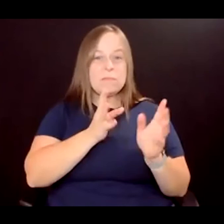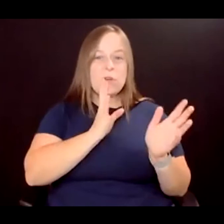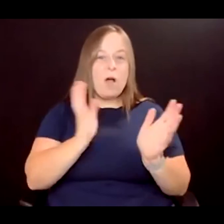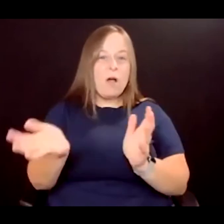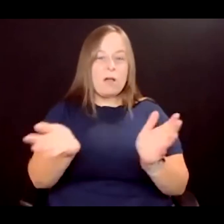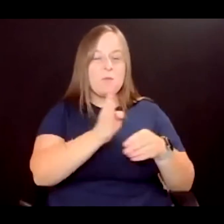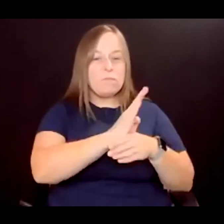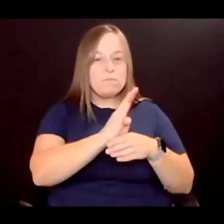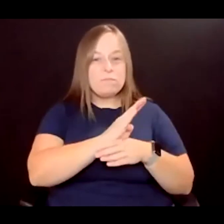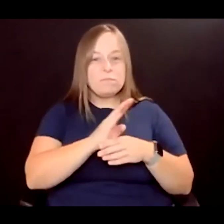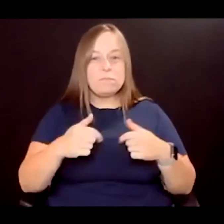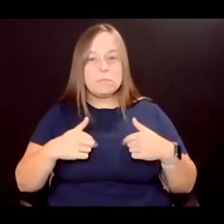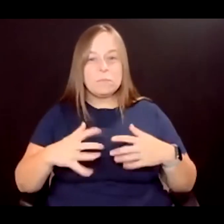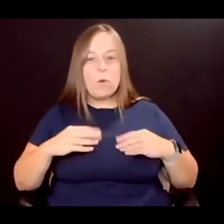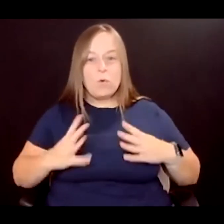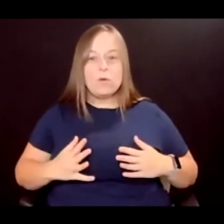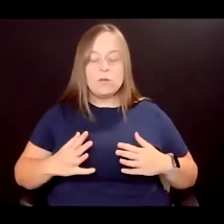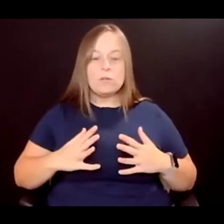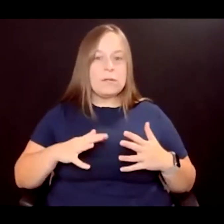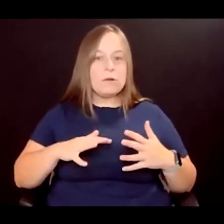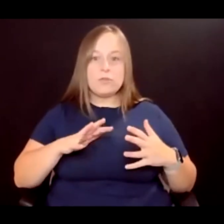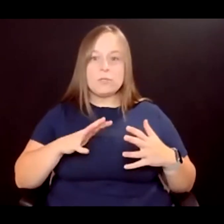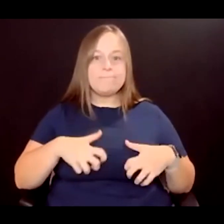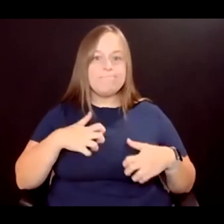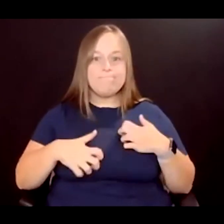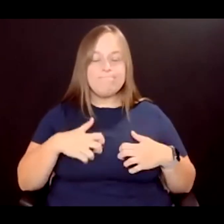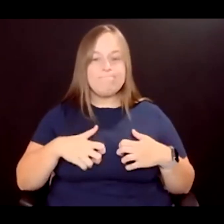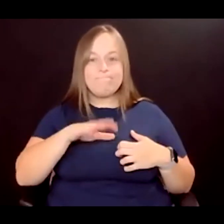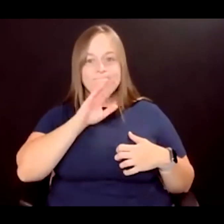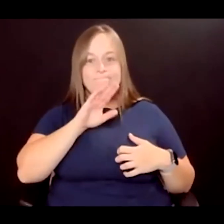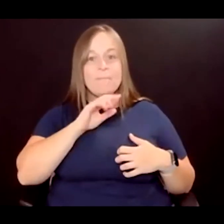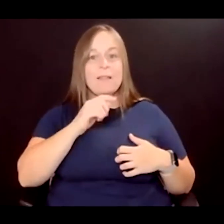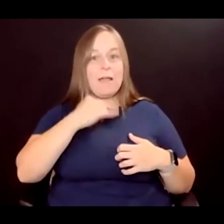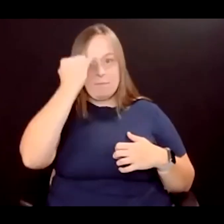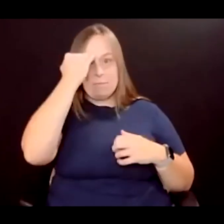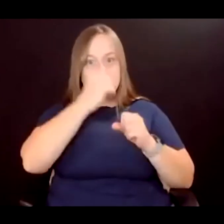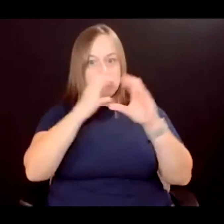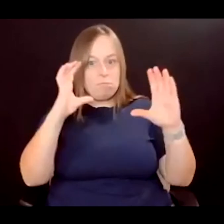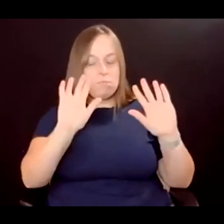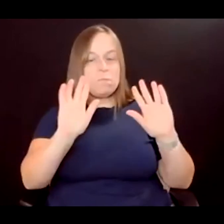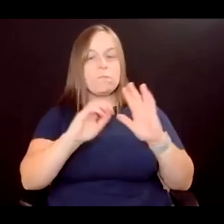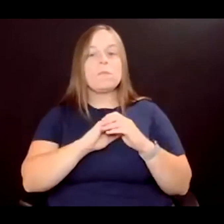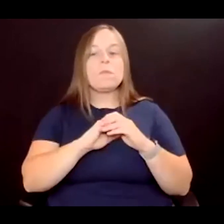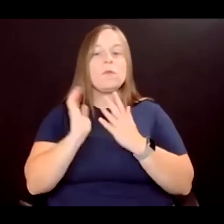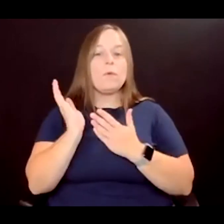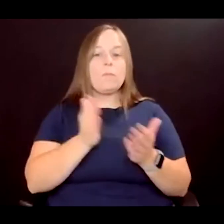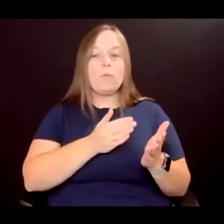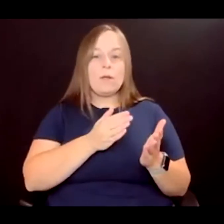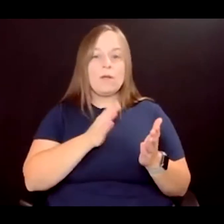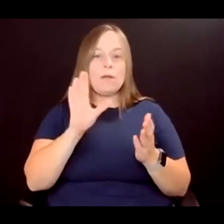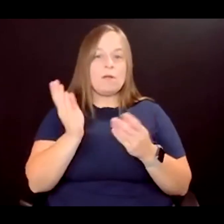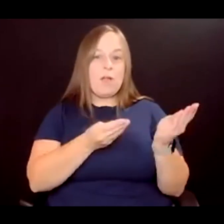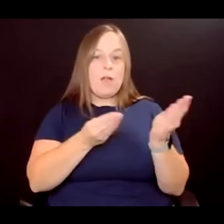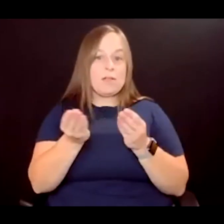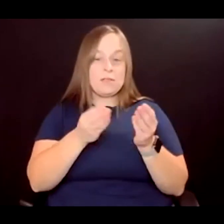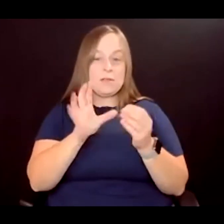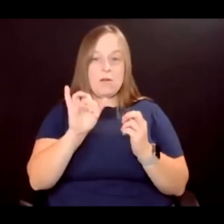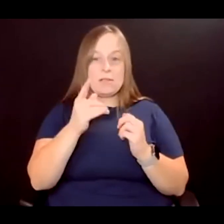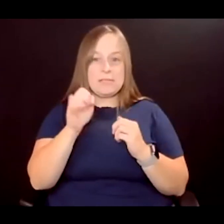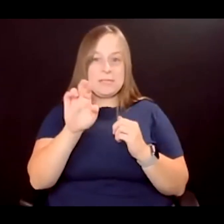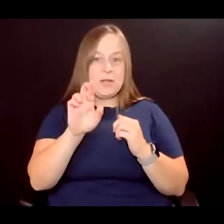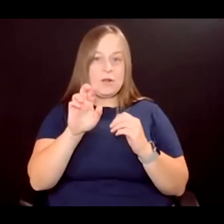The Democrats suggested that I do become a Democrat to win this. I respectfully declined. And